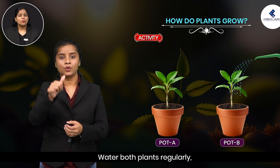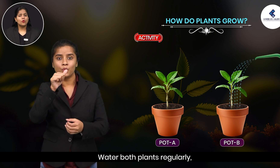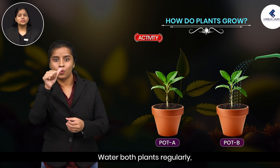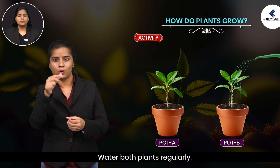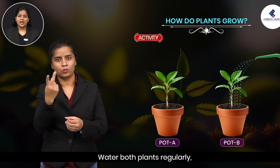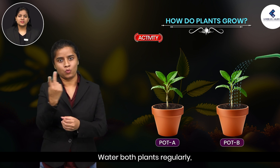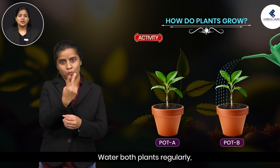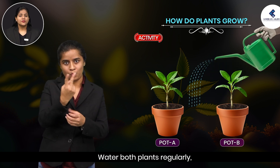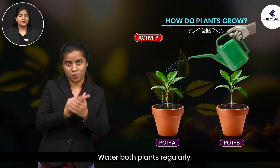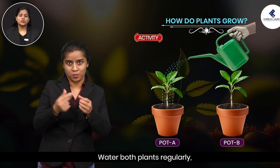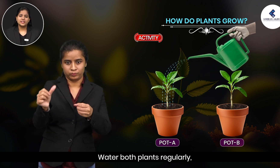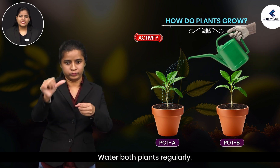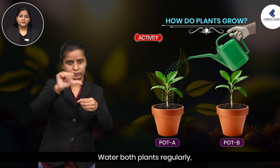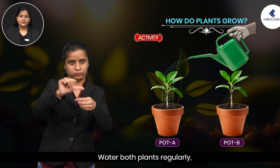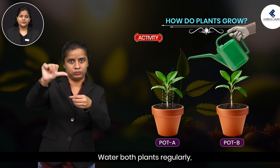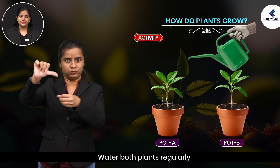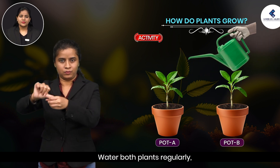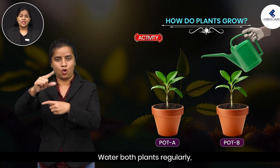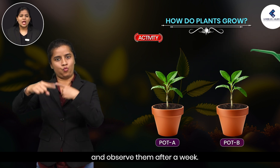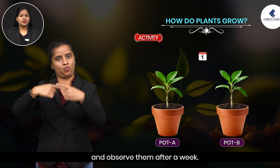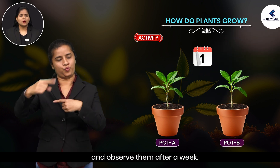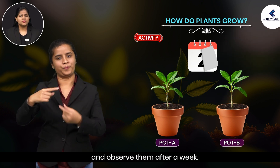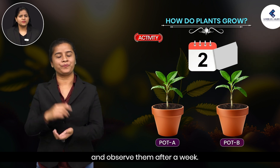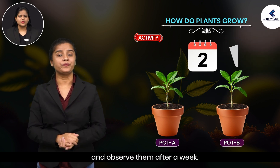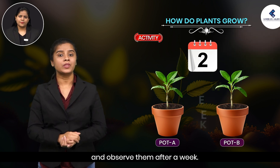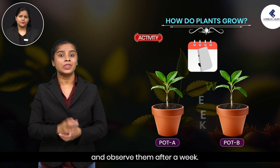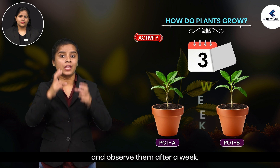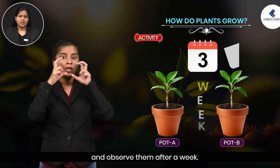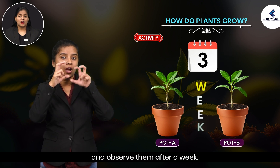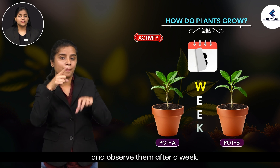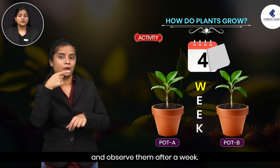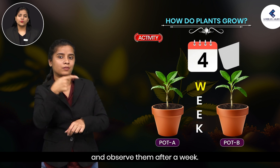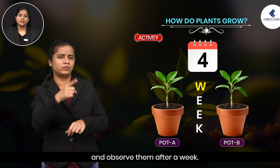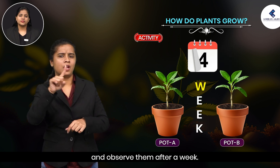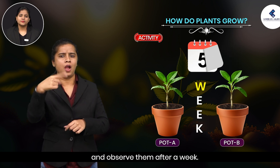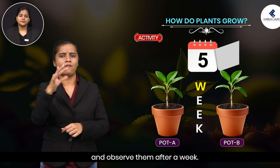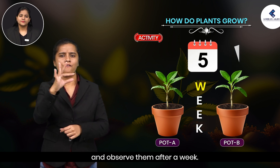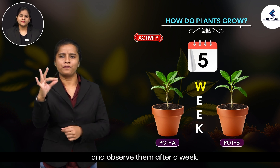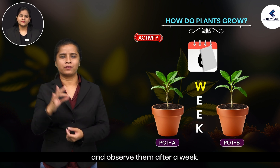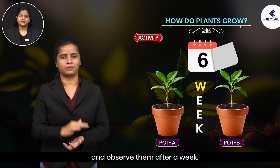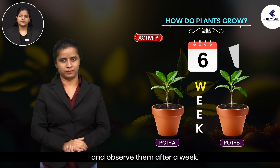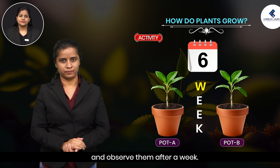Water both plants regularly and observe them after a week.